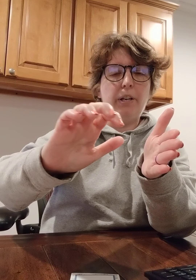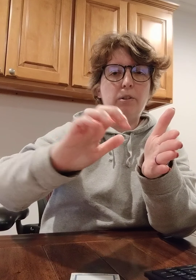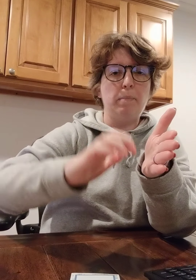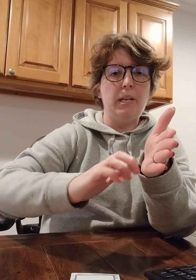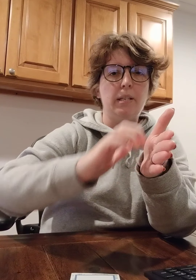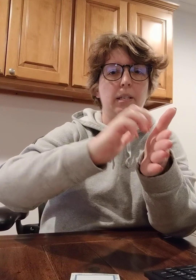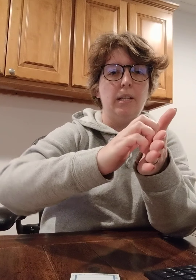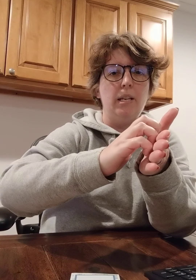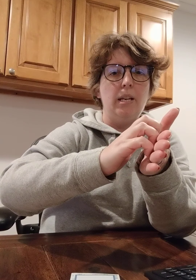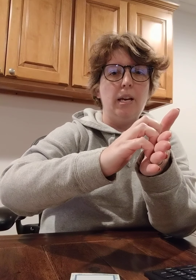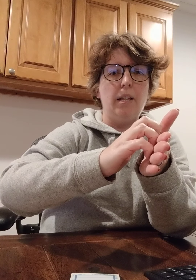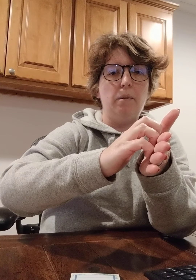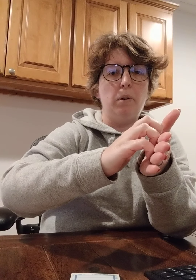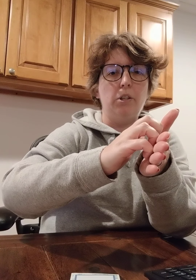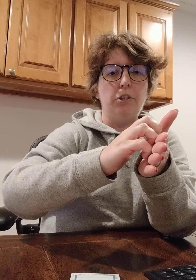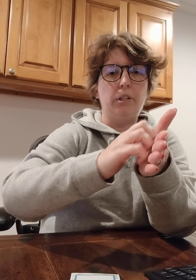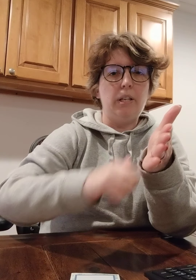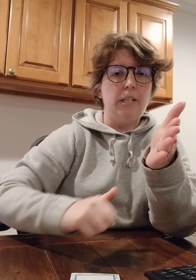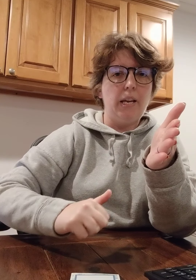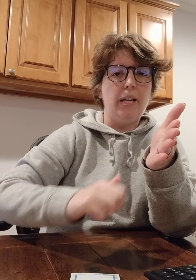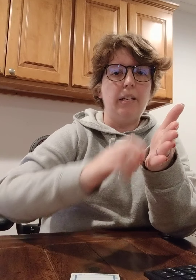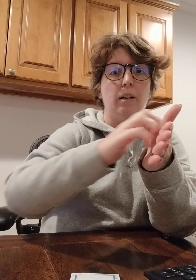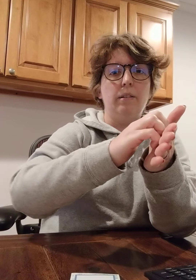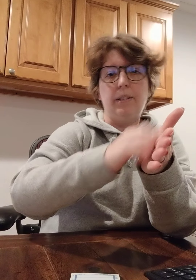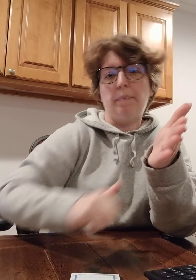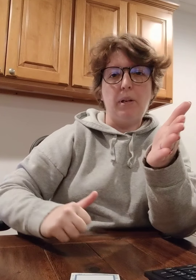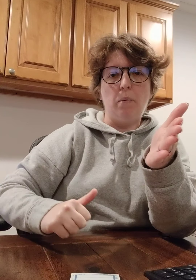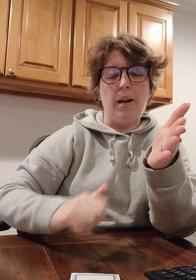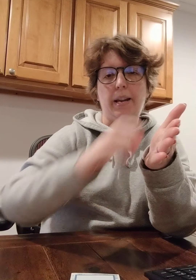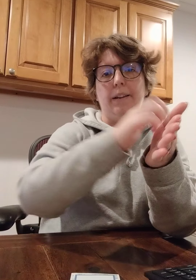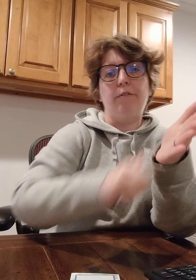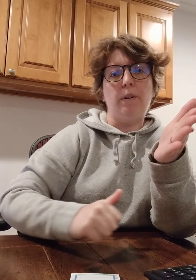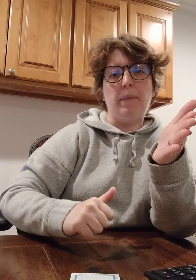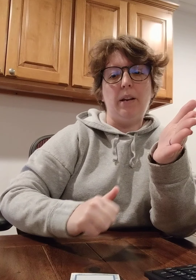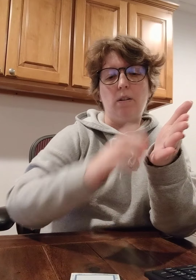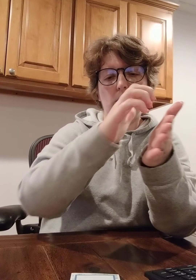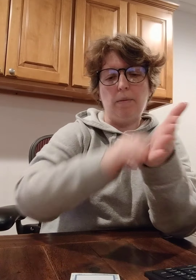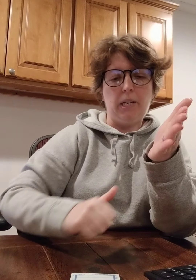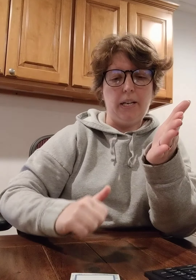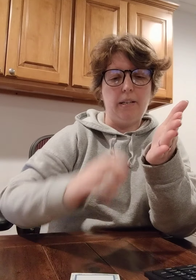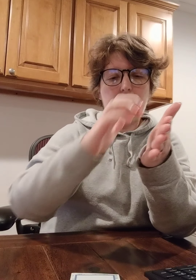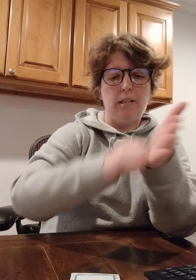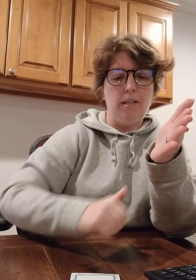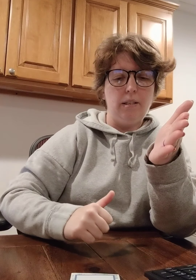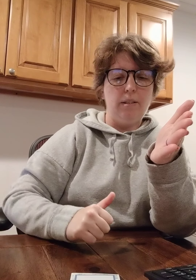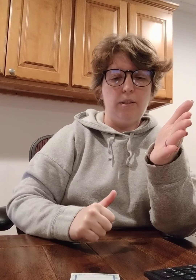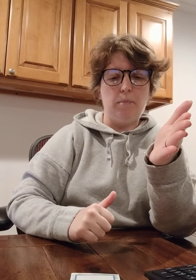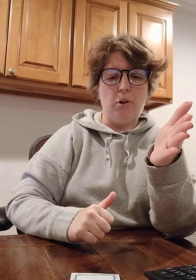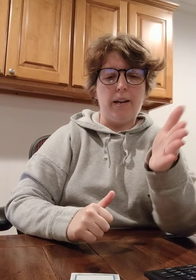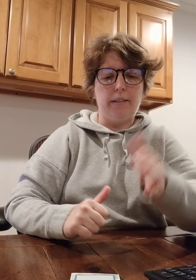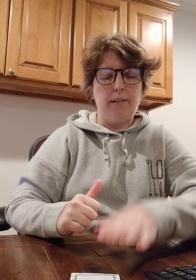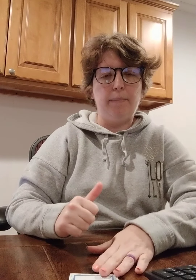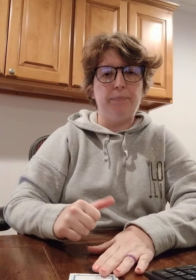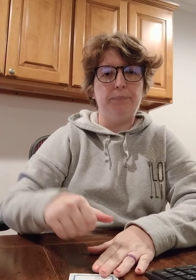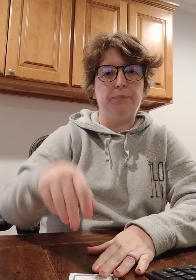fingers bent, and then we're just going to take something away from that non-dominant hand. Subtract.